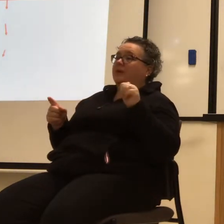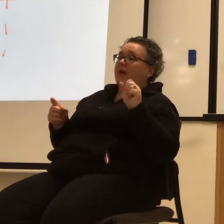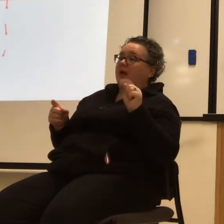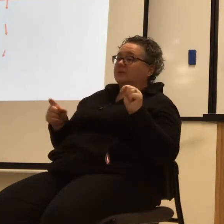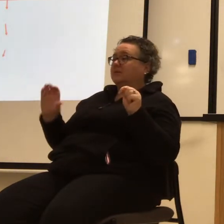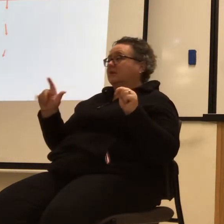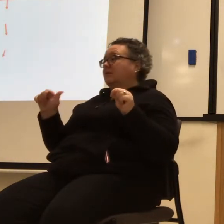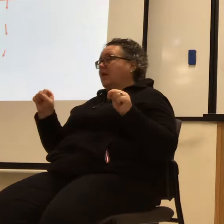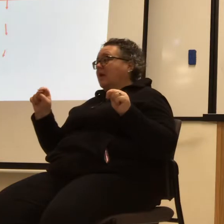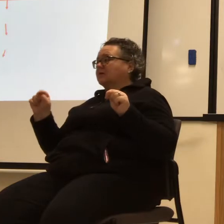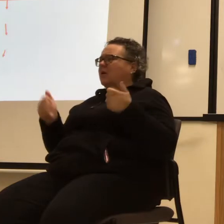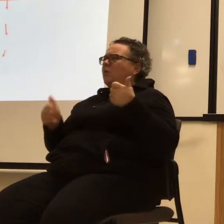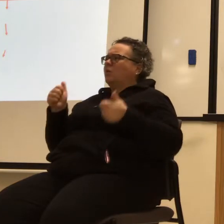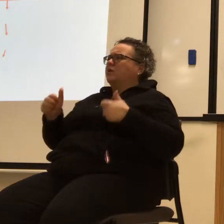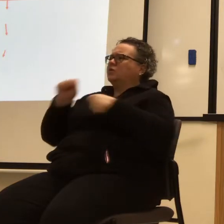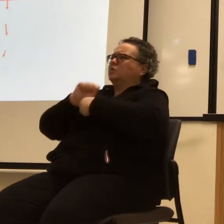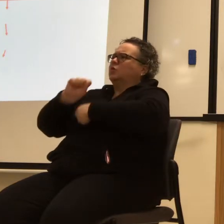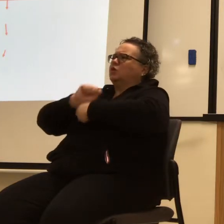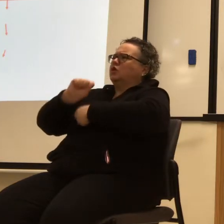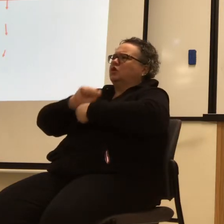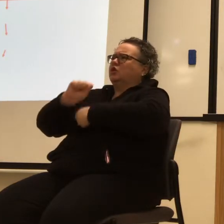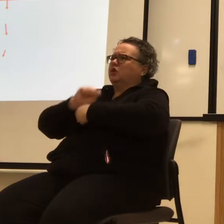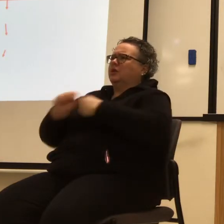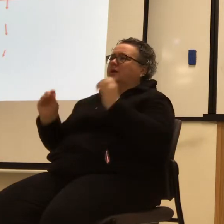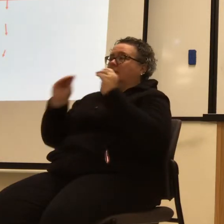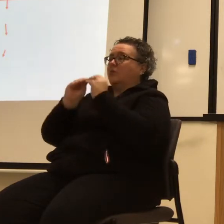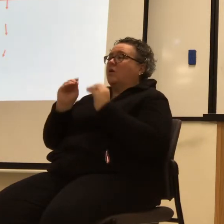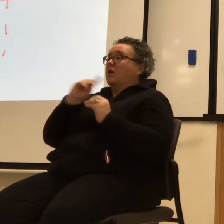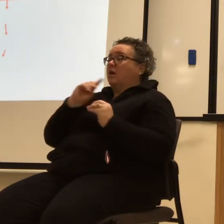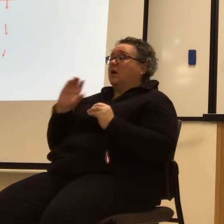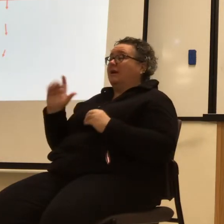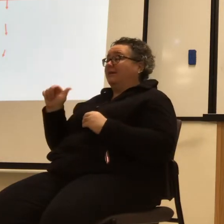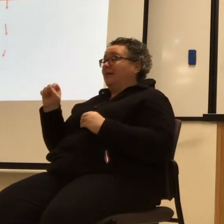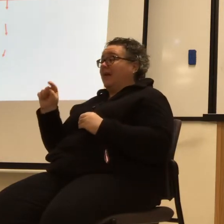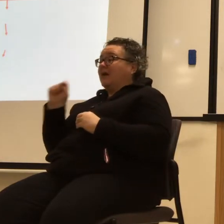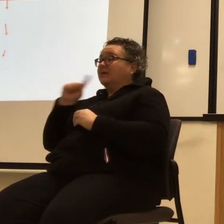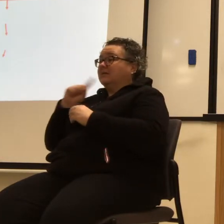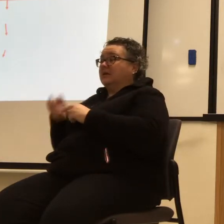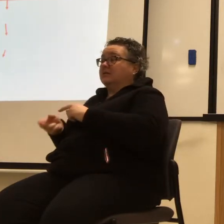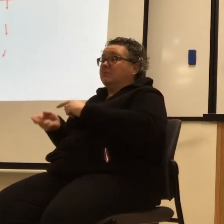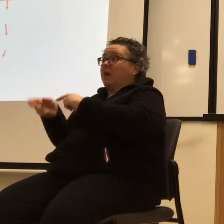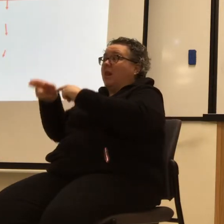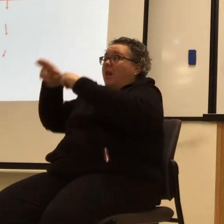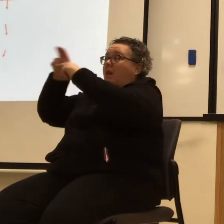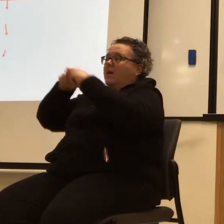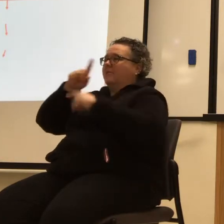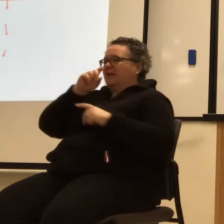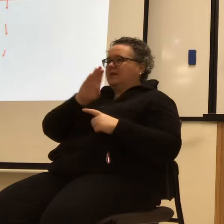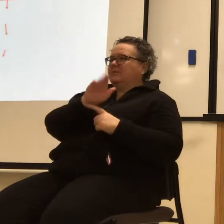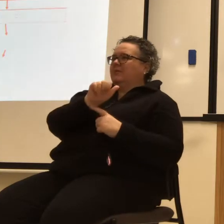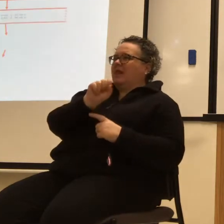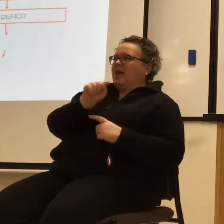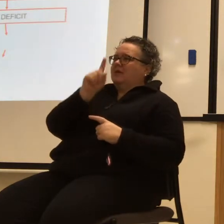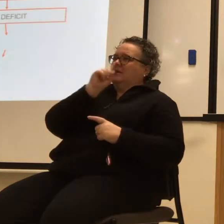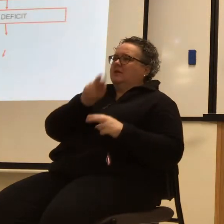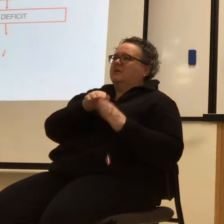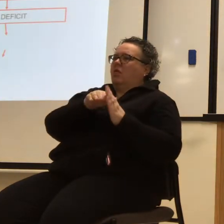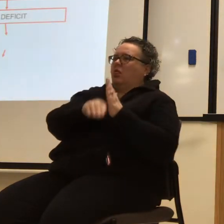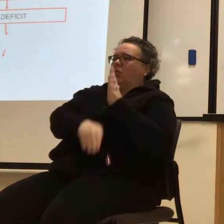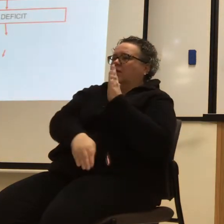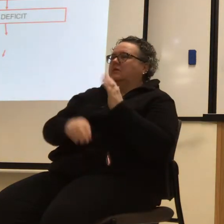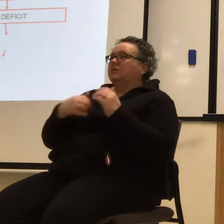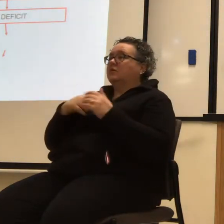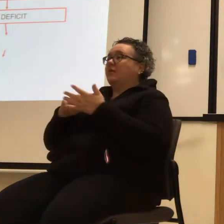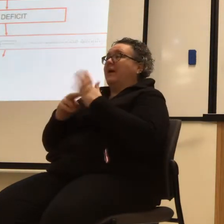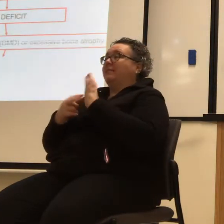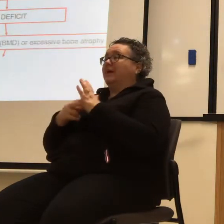one is working more. If osteoblasts are declining, osteoclasts by default, you have more bone resorption. So the result of